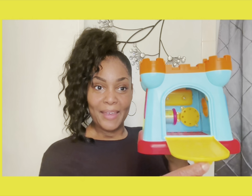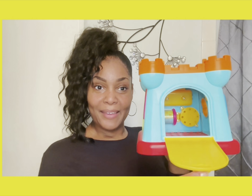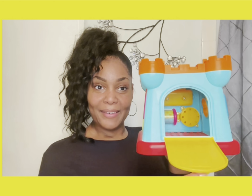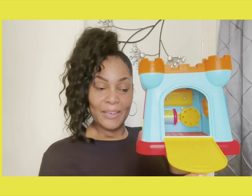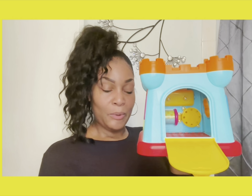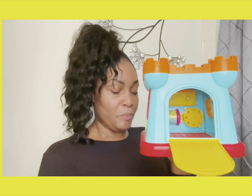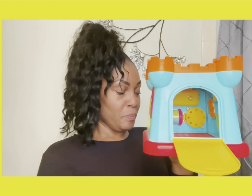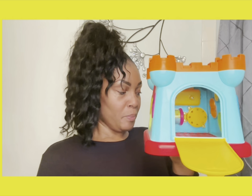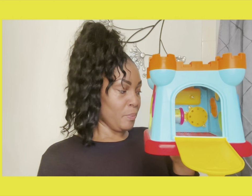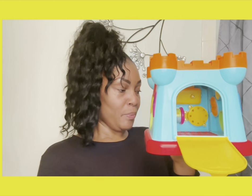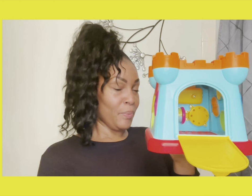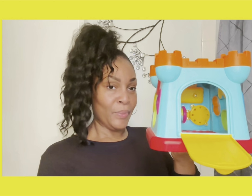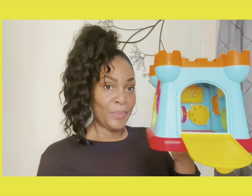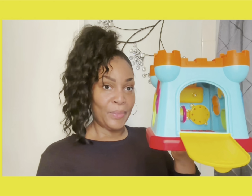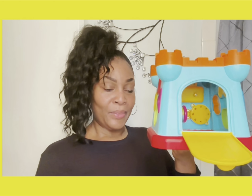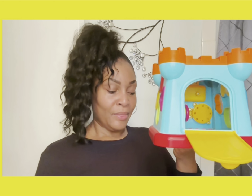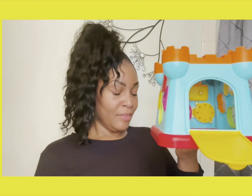Open.